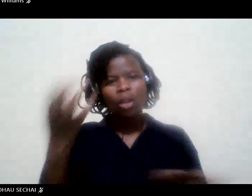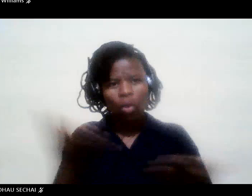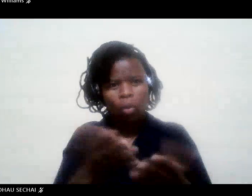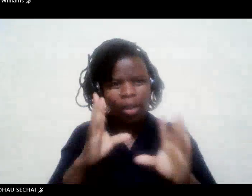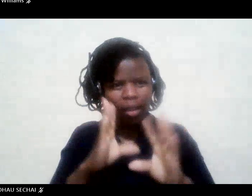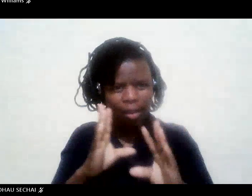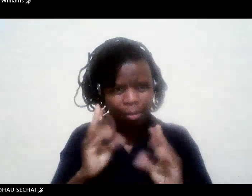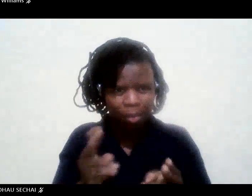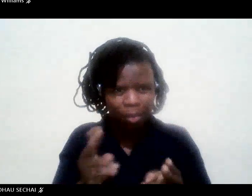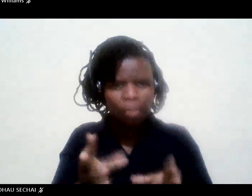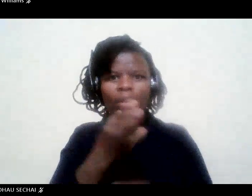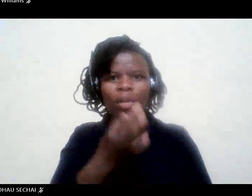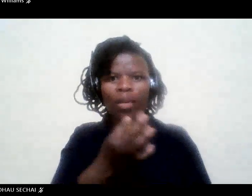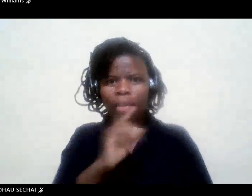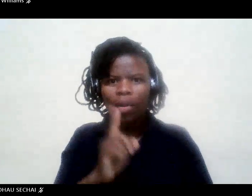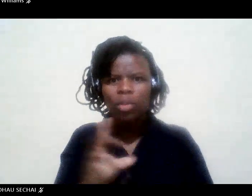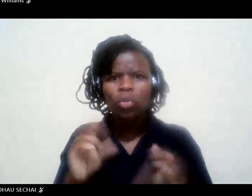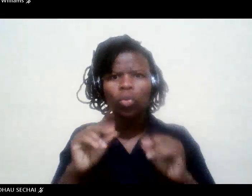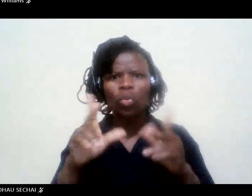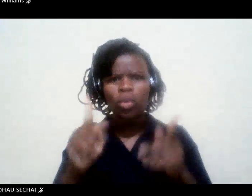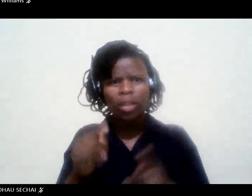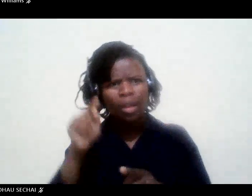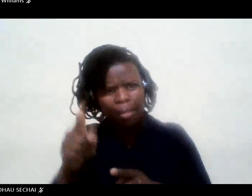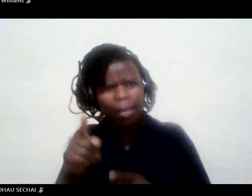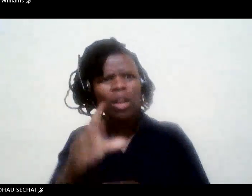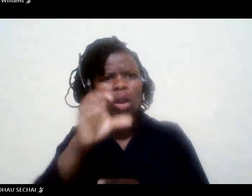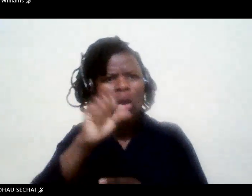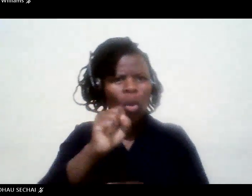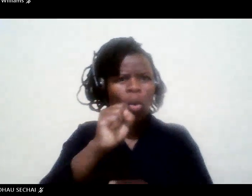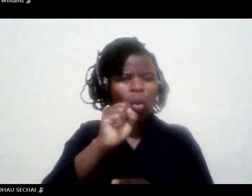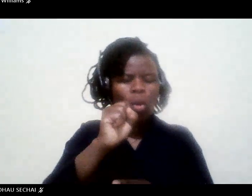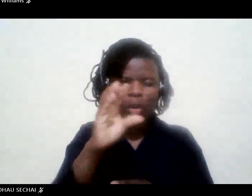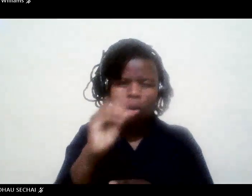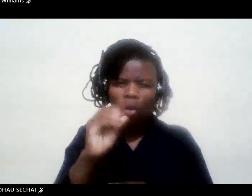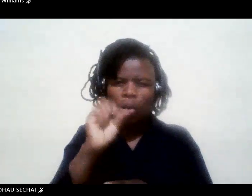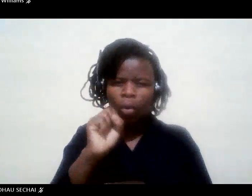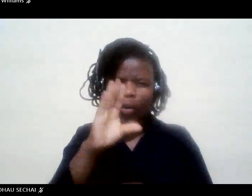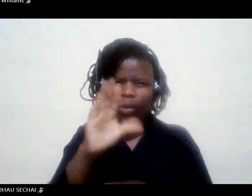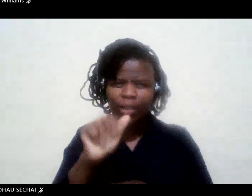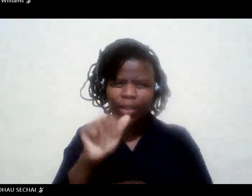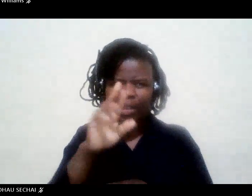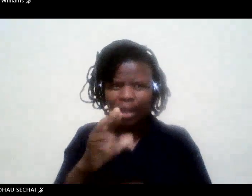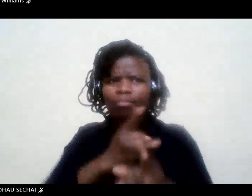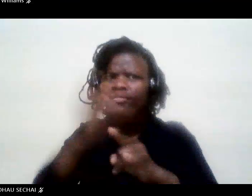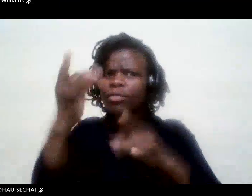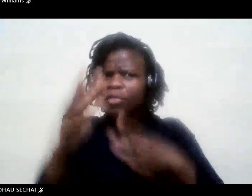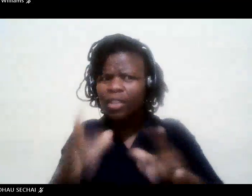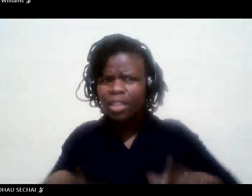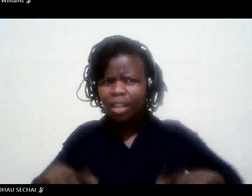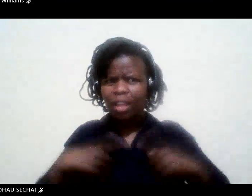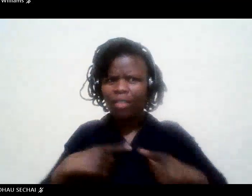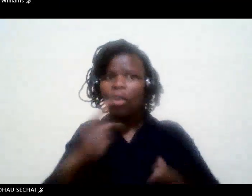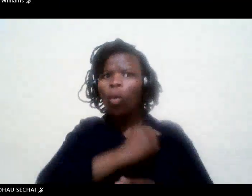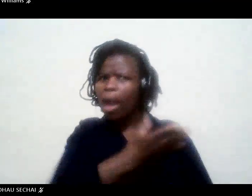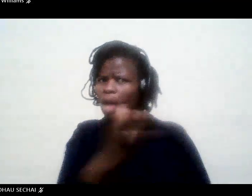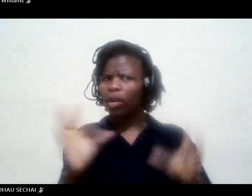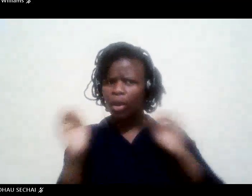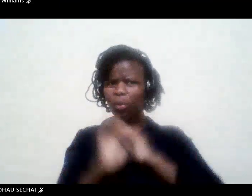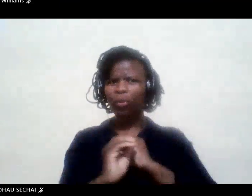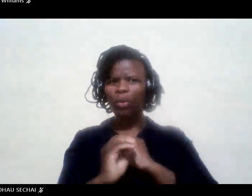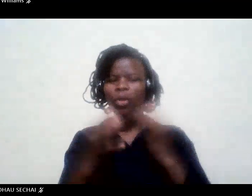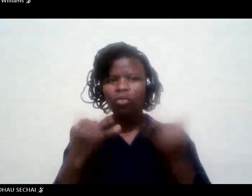oh, Oscar Pistorius made it in life. Why can't you make it? Understand? That is where that idealization leads